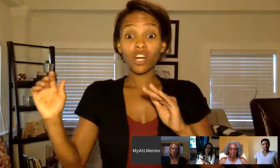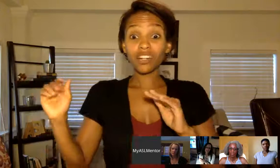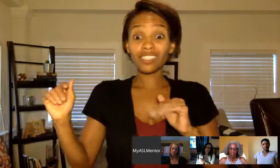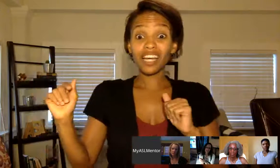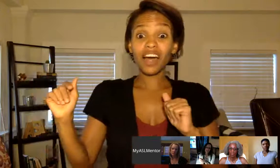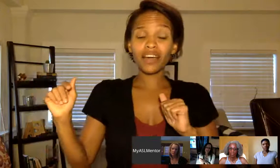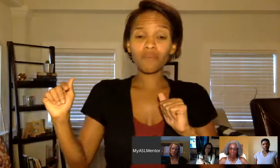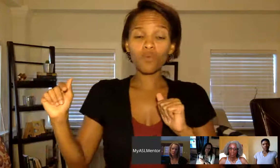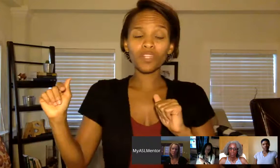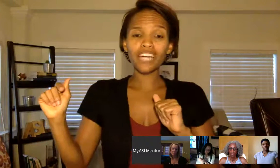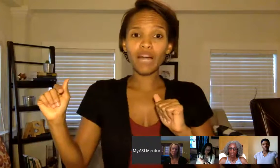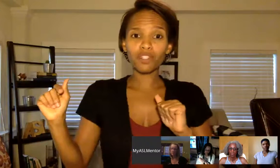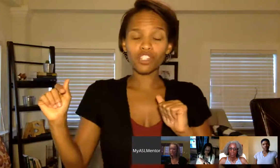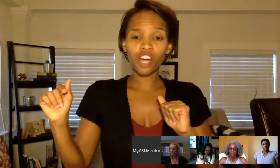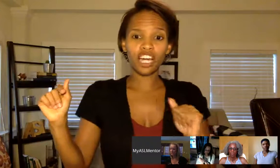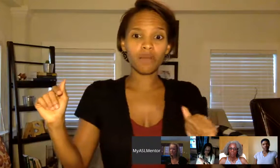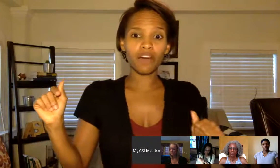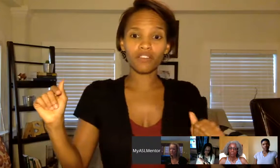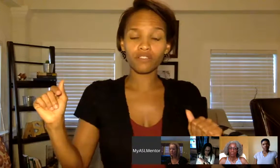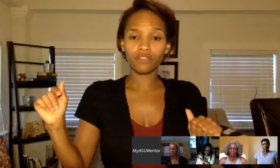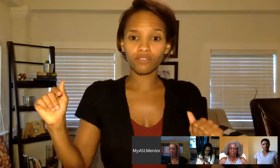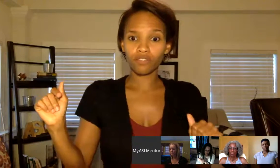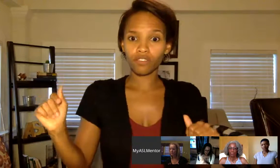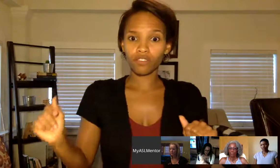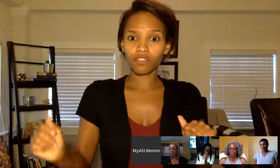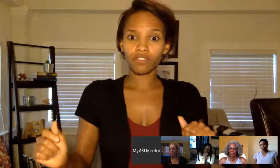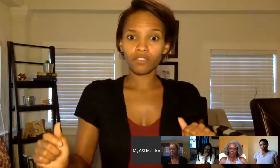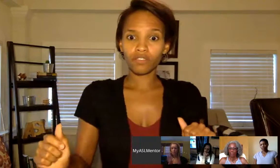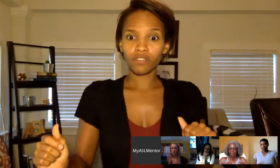next chunk time, what time is she talking about?